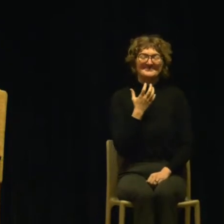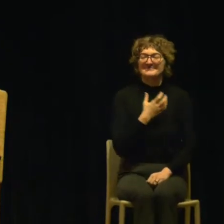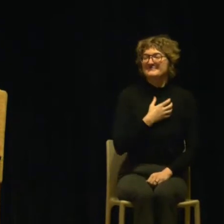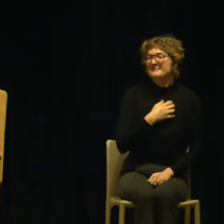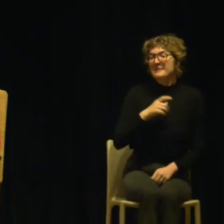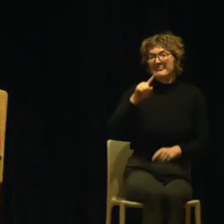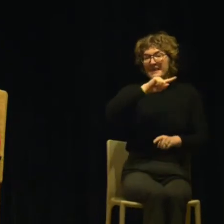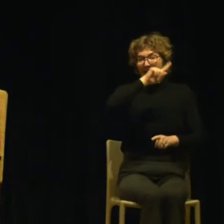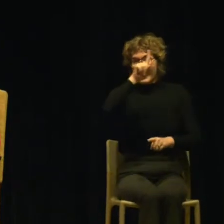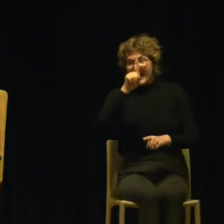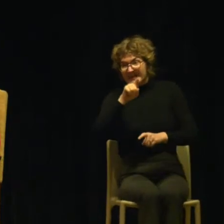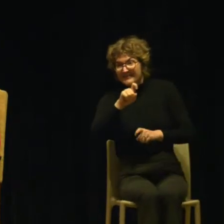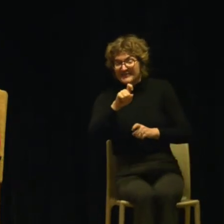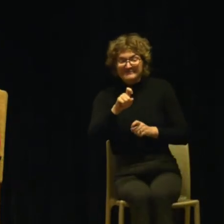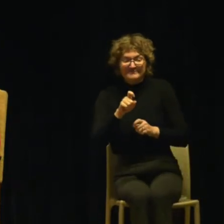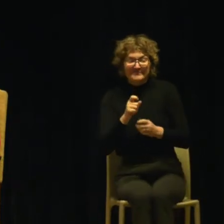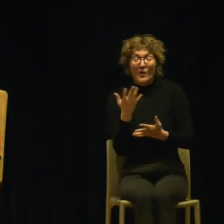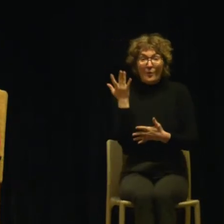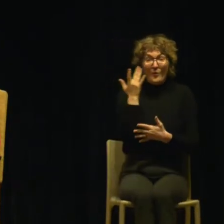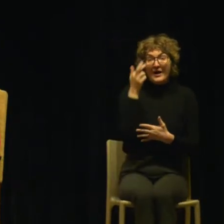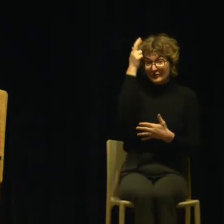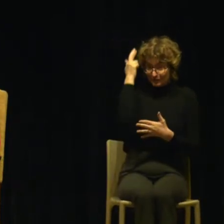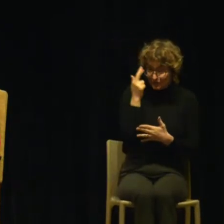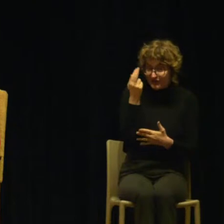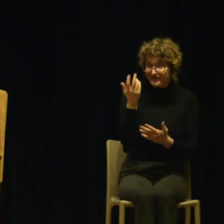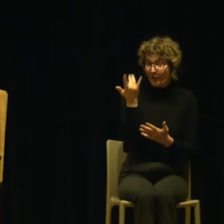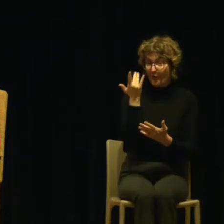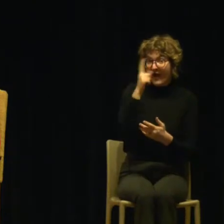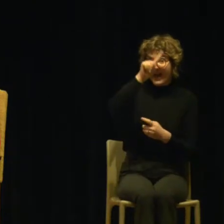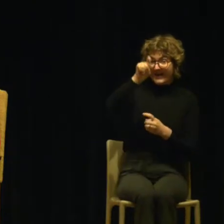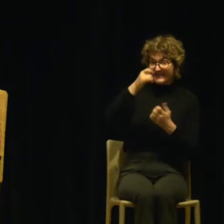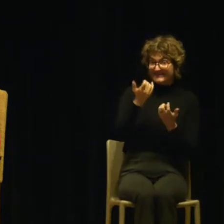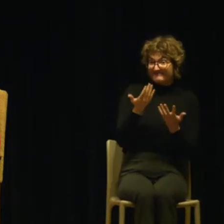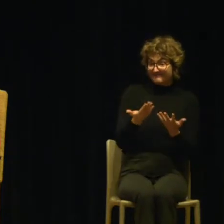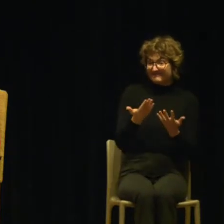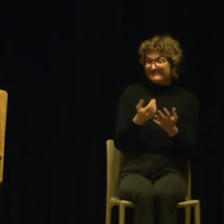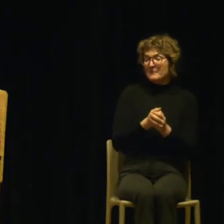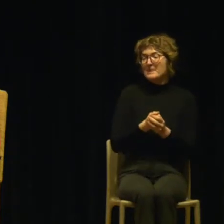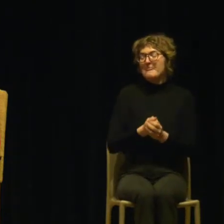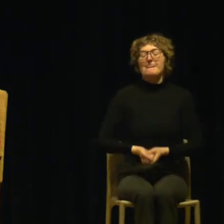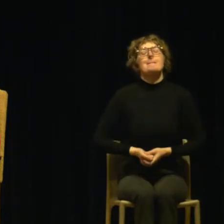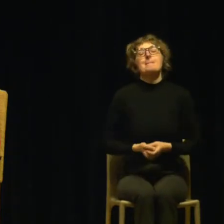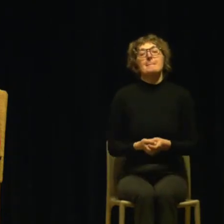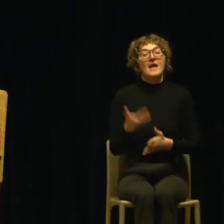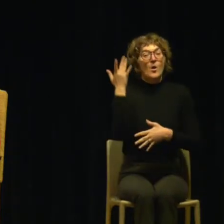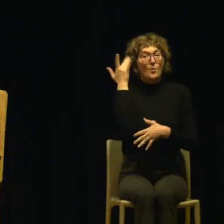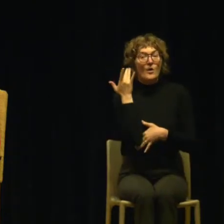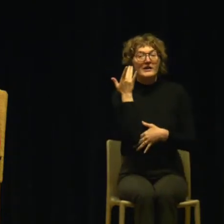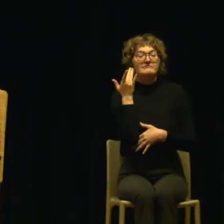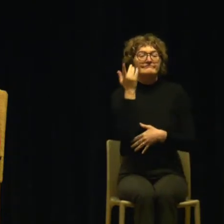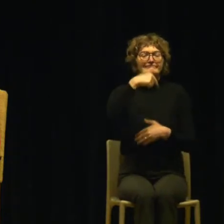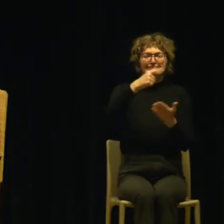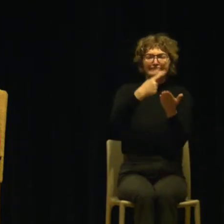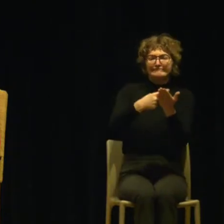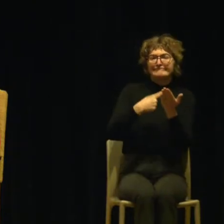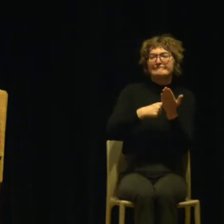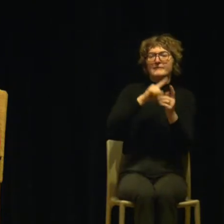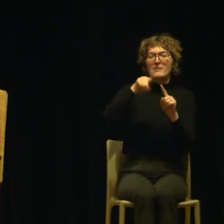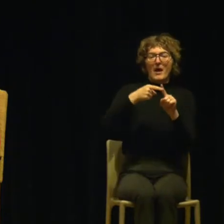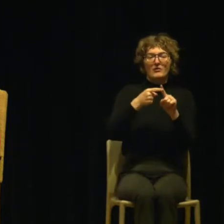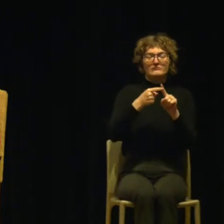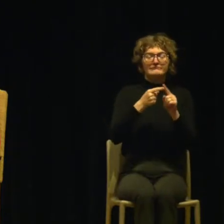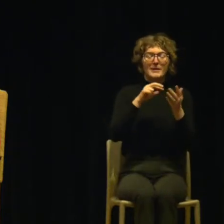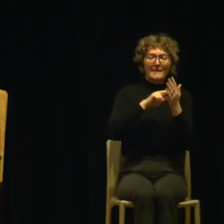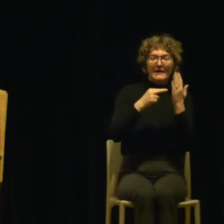I ask this for a reason. Because you were just talking about that car on the road,